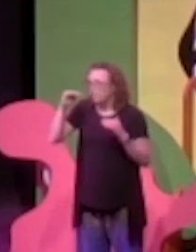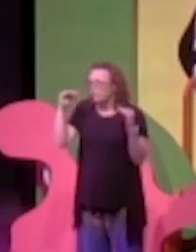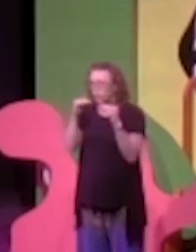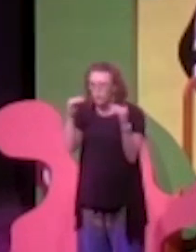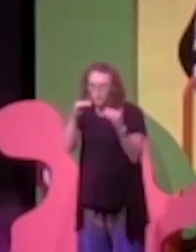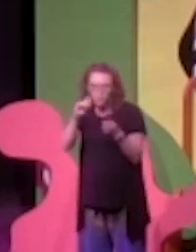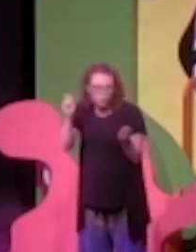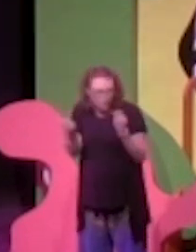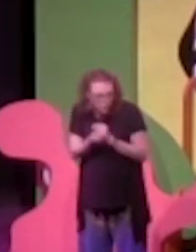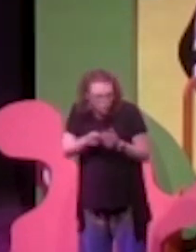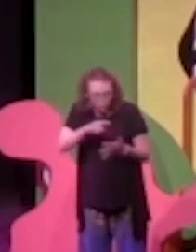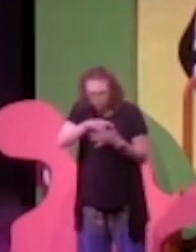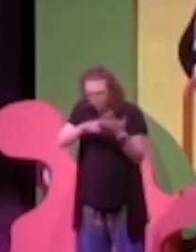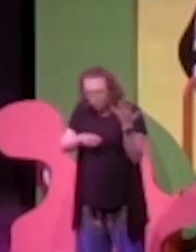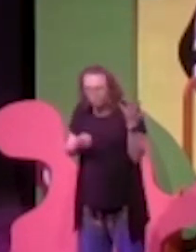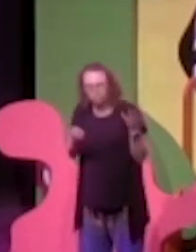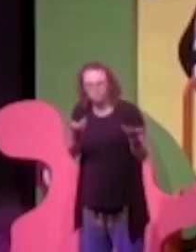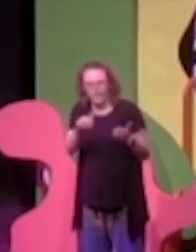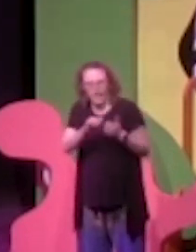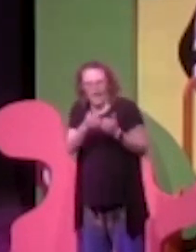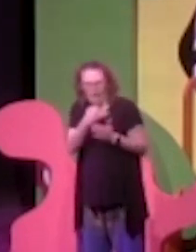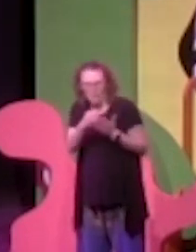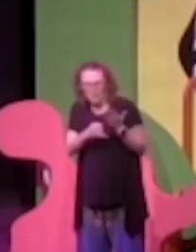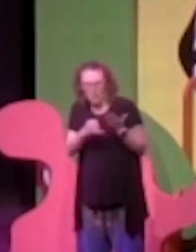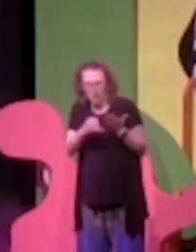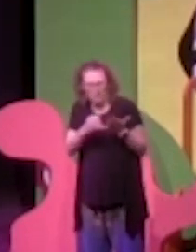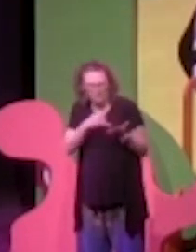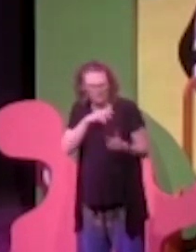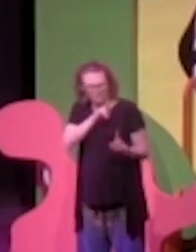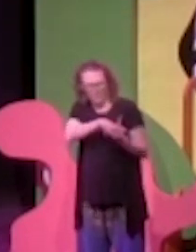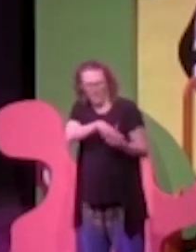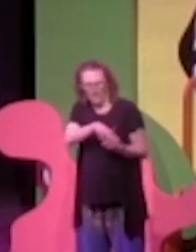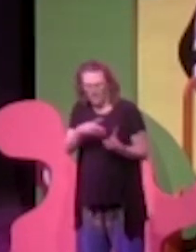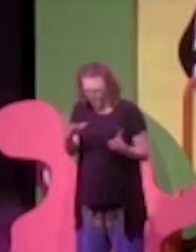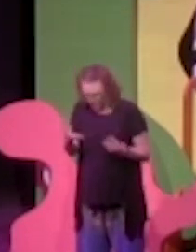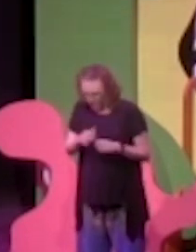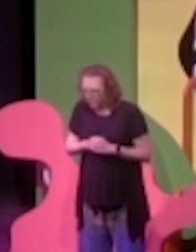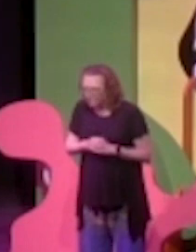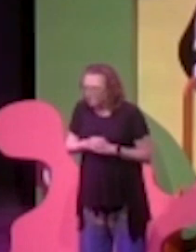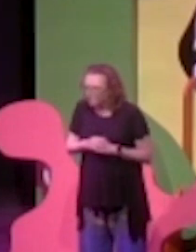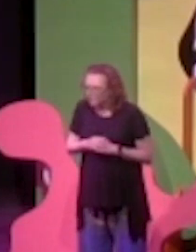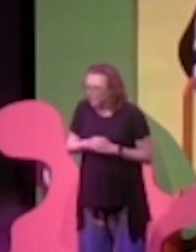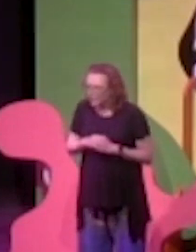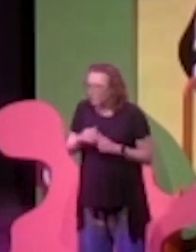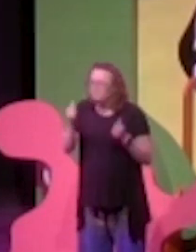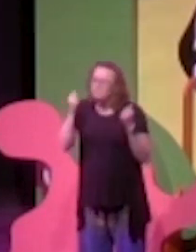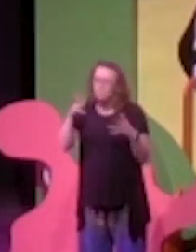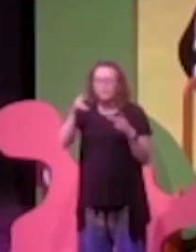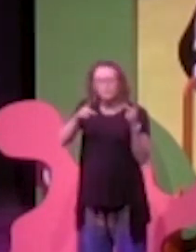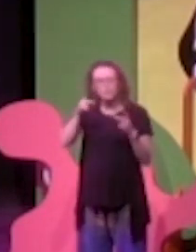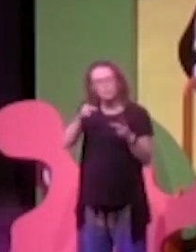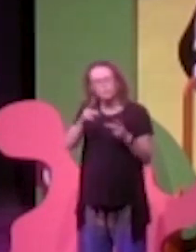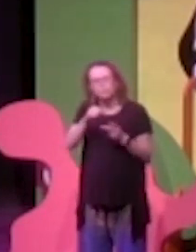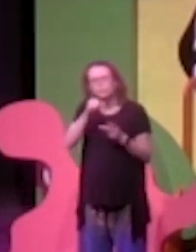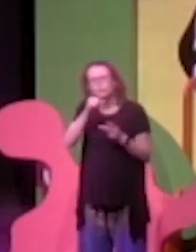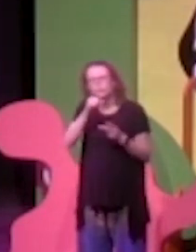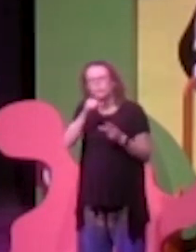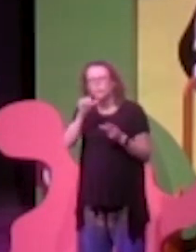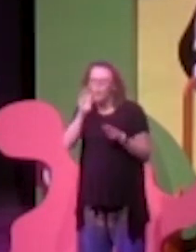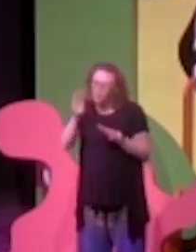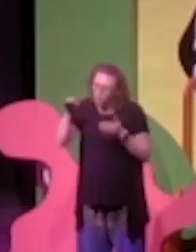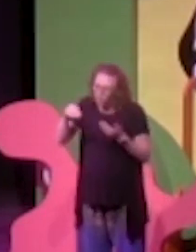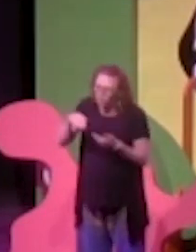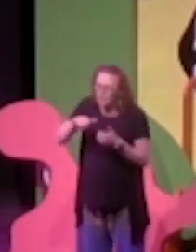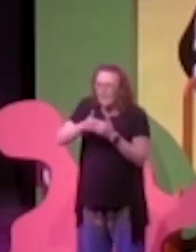are. And so I know that for a lot of folks, they're very focused on how do we get these people to believe in the value of the